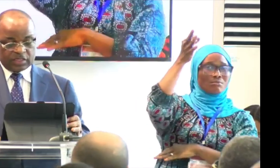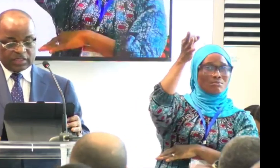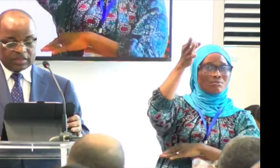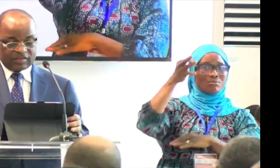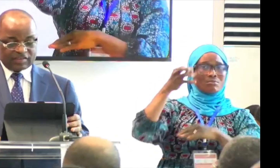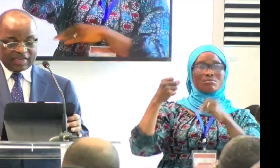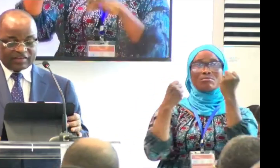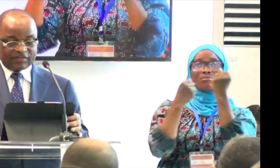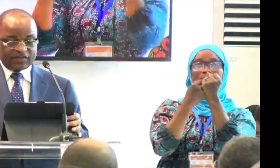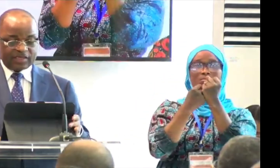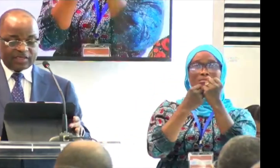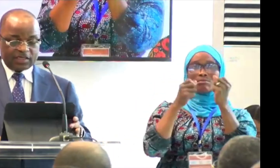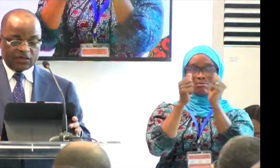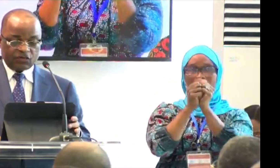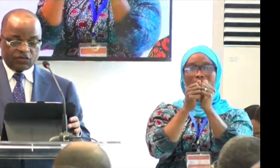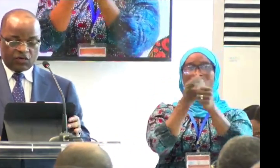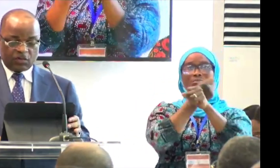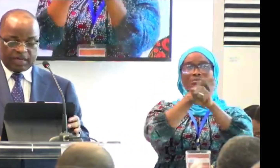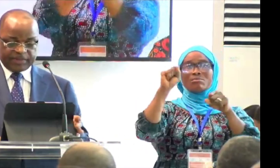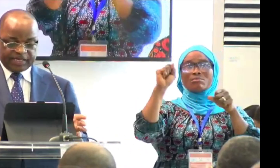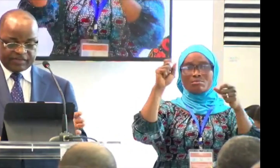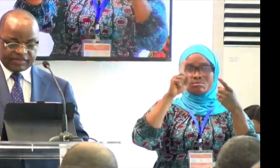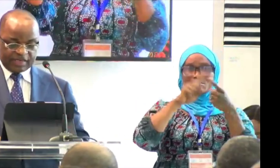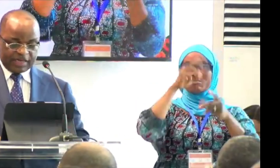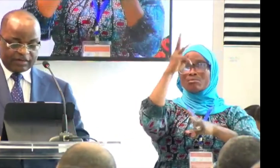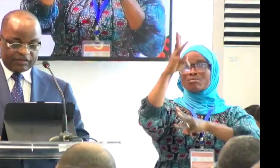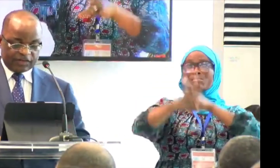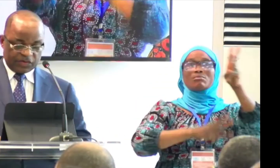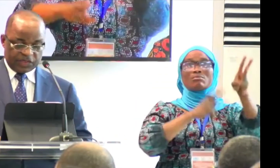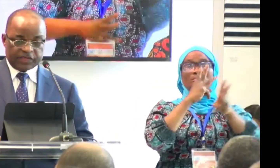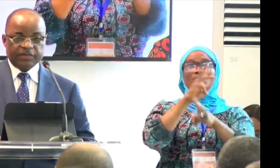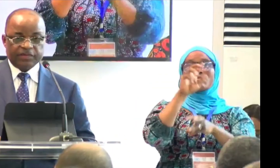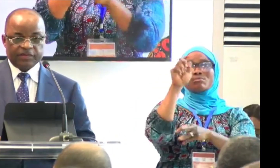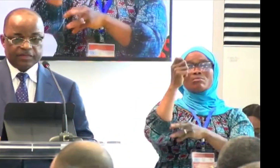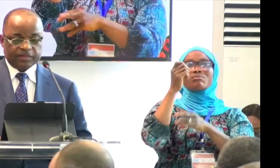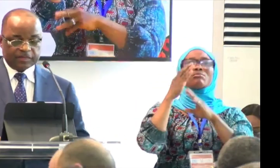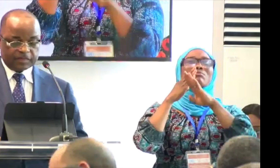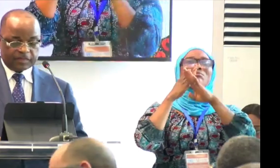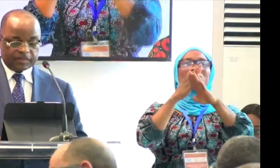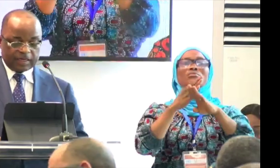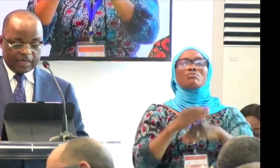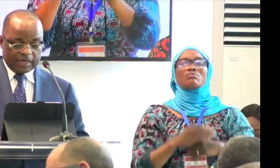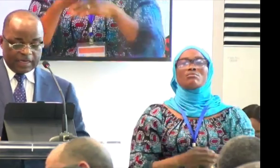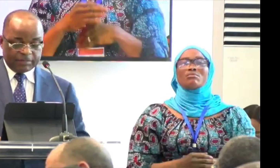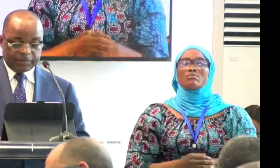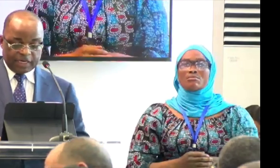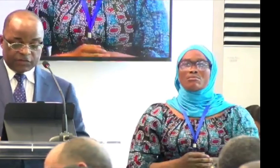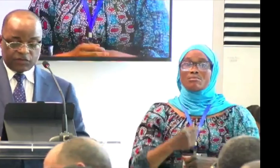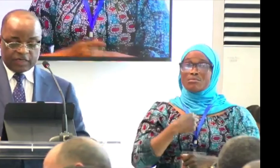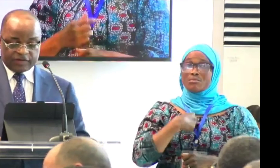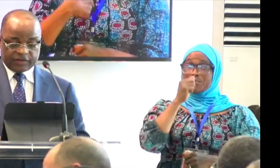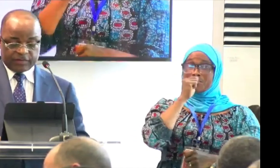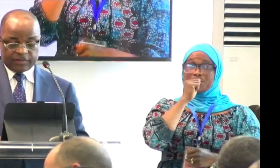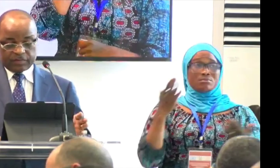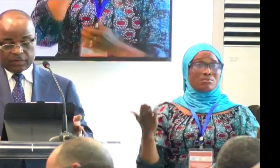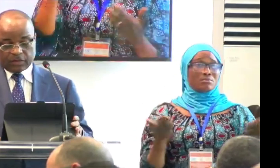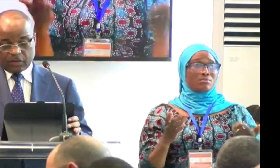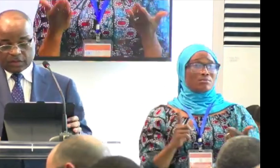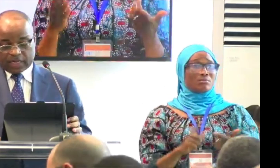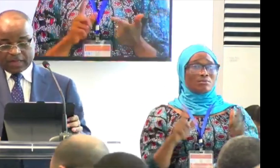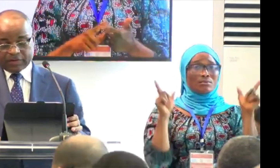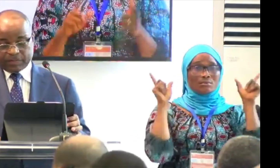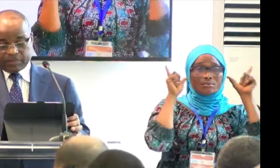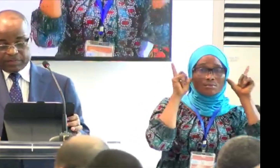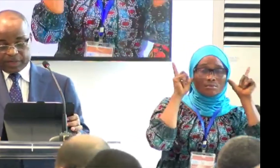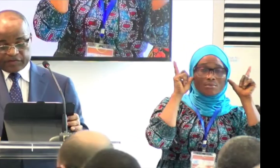contribute decisively to global peace and security. I am here to listen